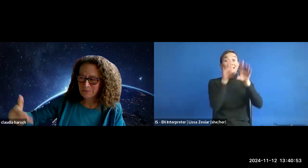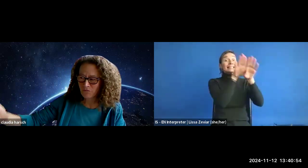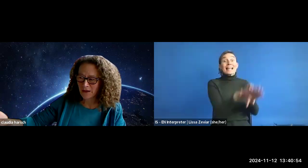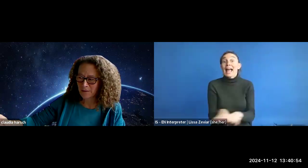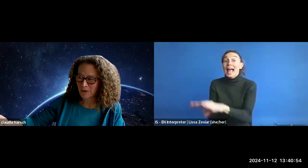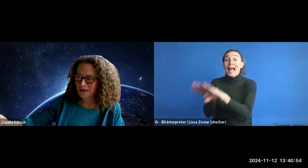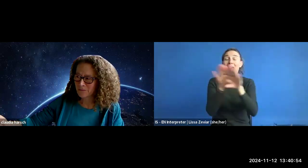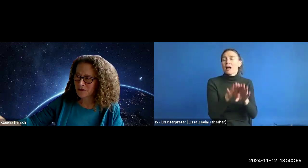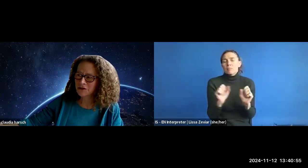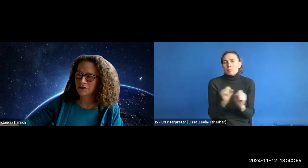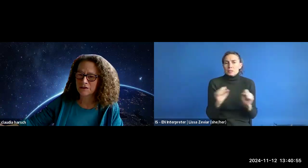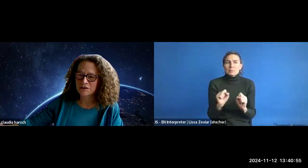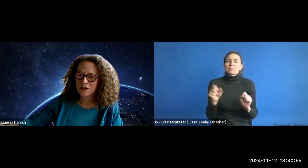local